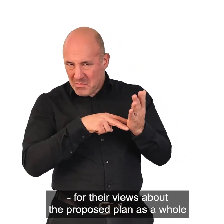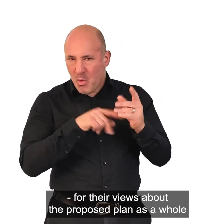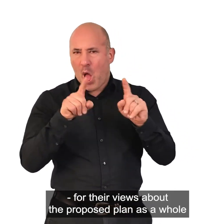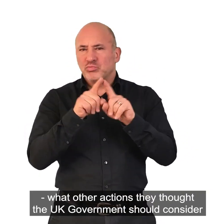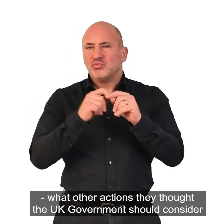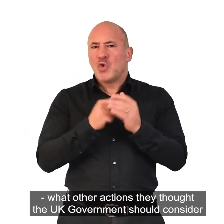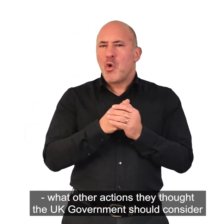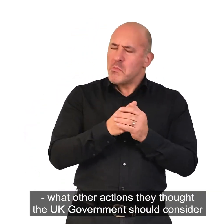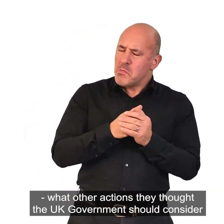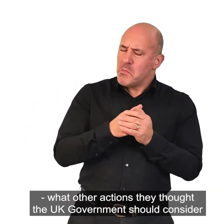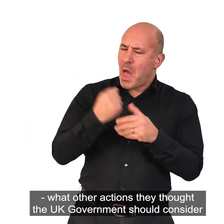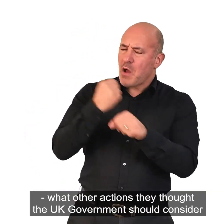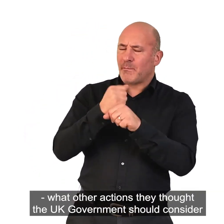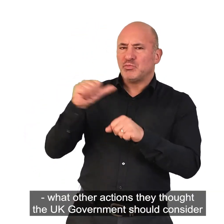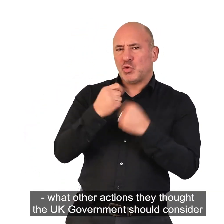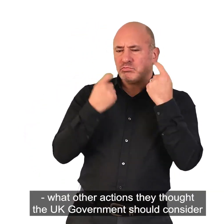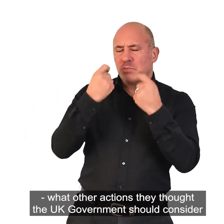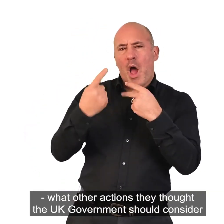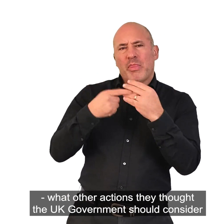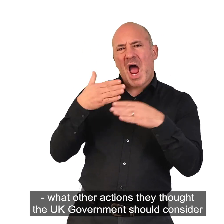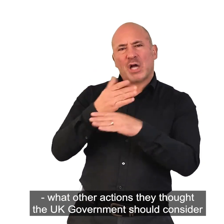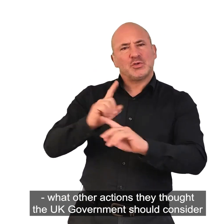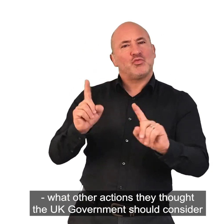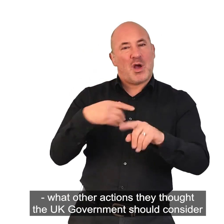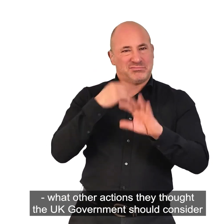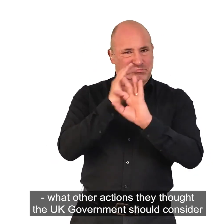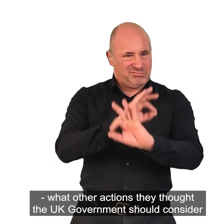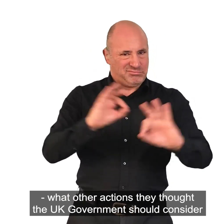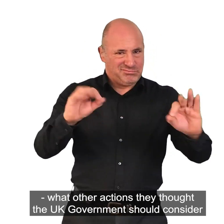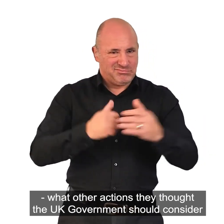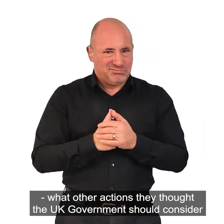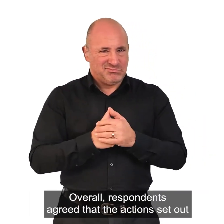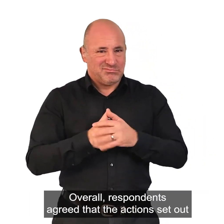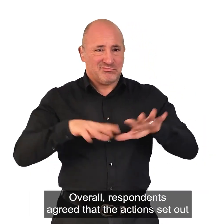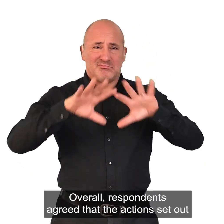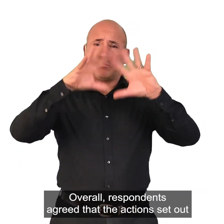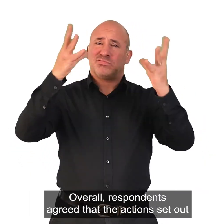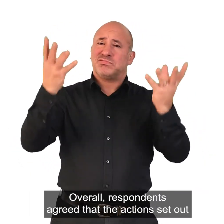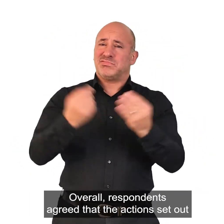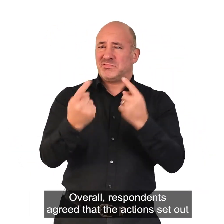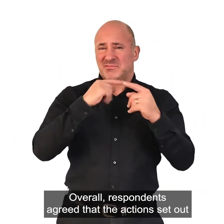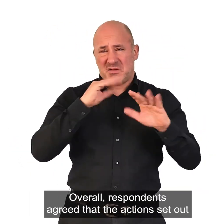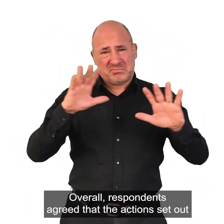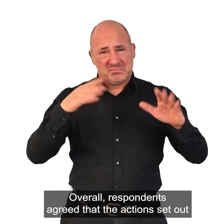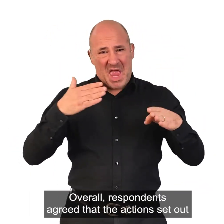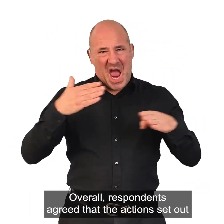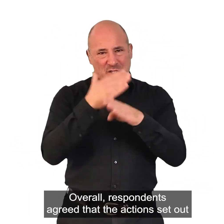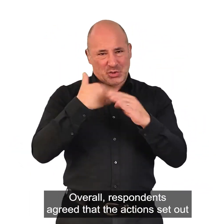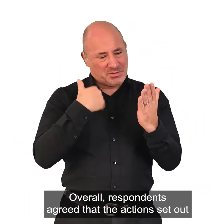whole, what other actions they thought the UK government should consider. Overall, respondents agreed